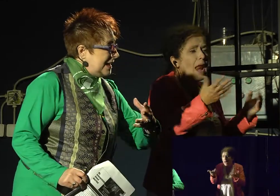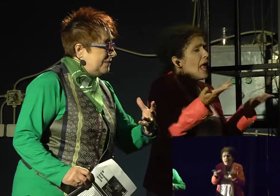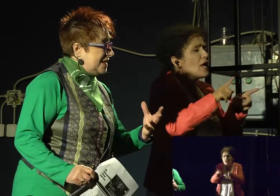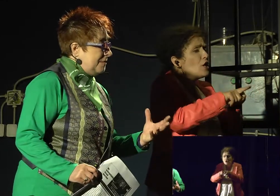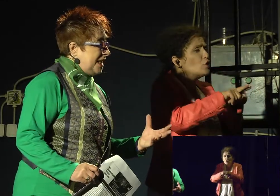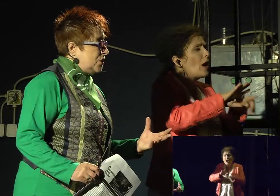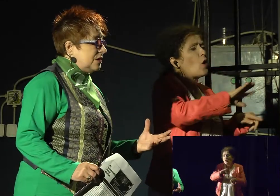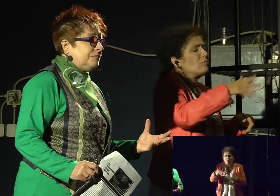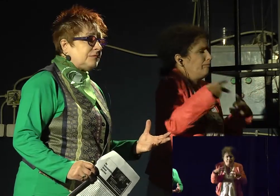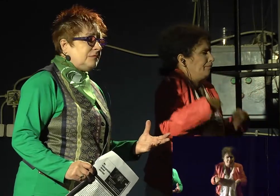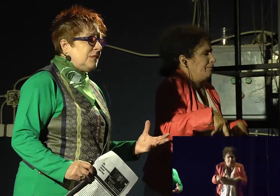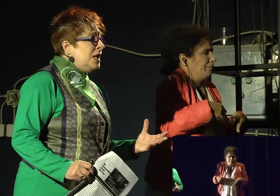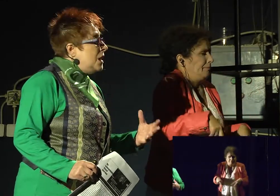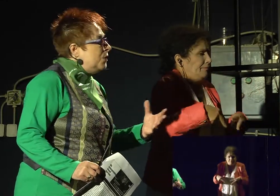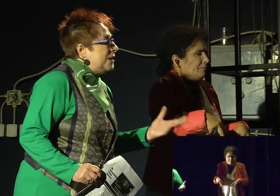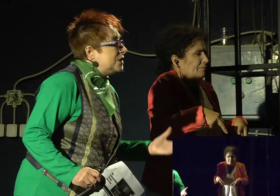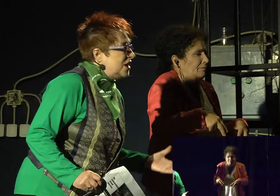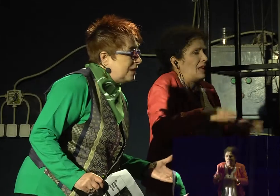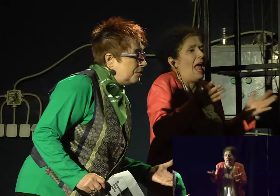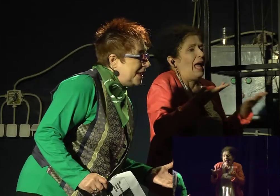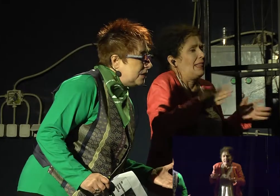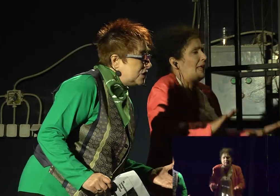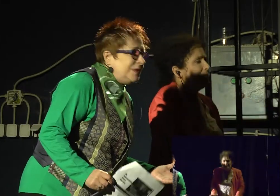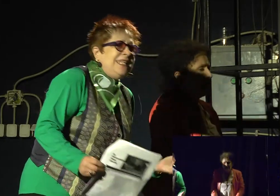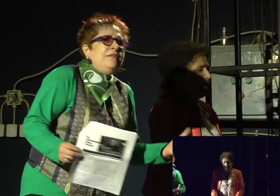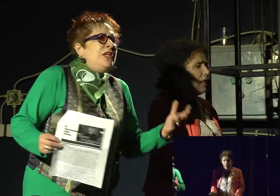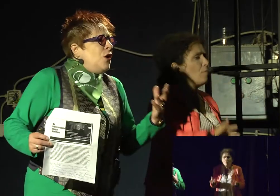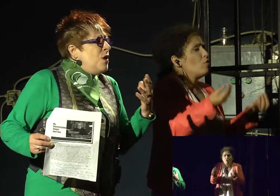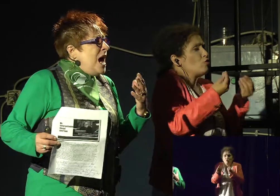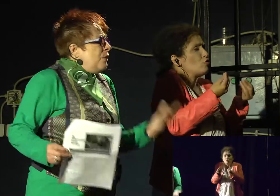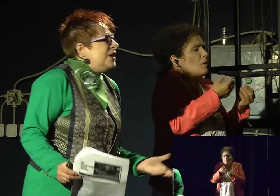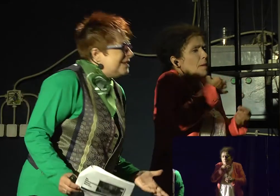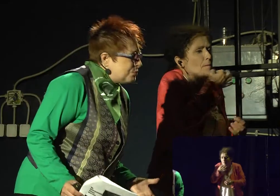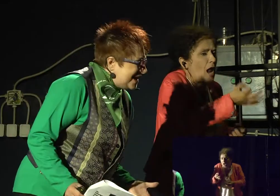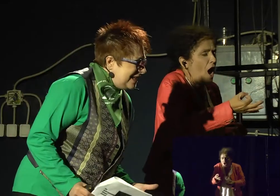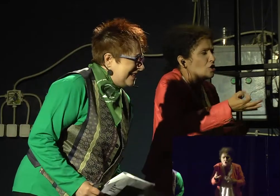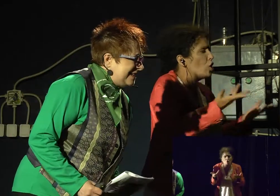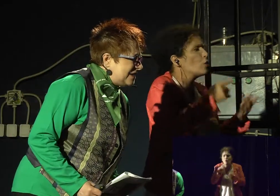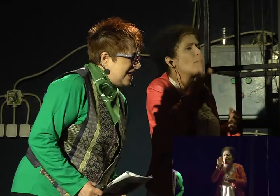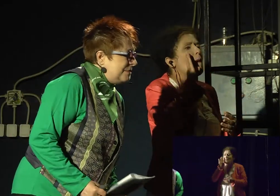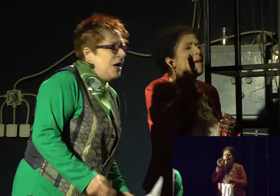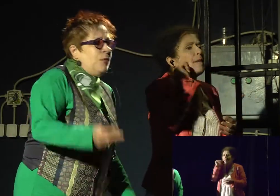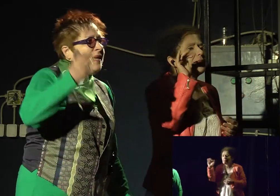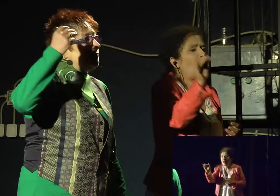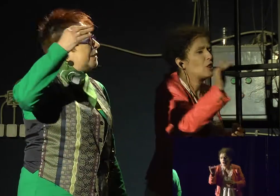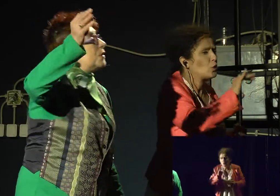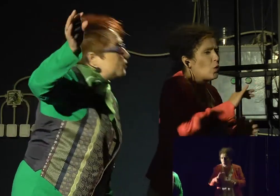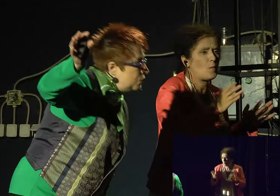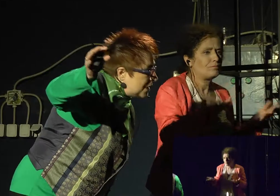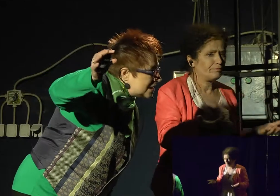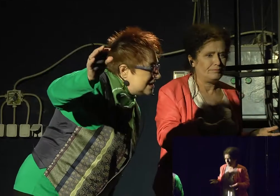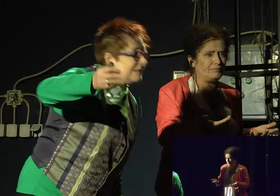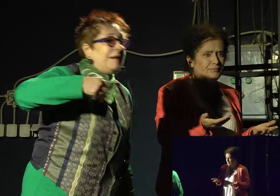after that kind of examination, what they would tell our parents. We didn't even know how you got pregnant at that time. There